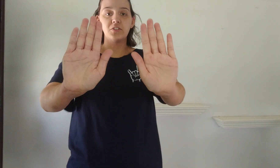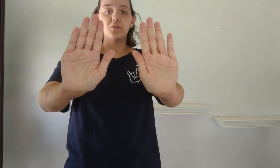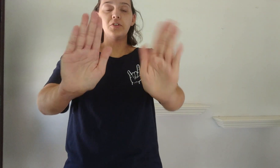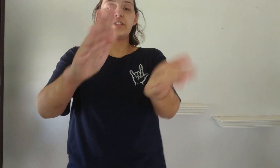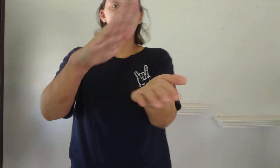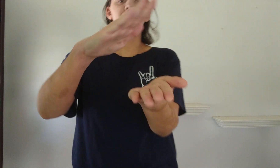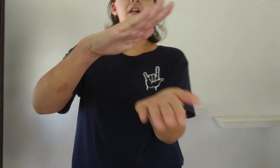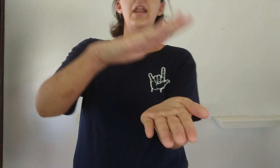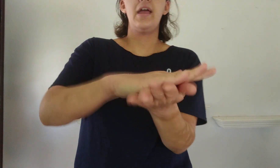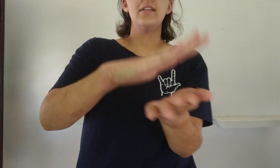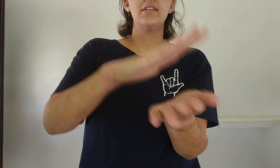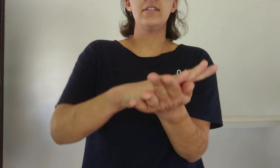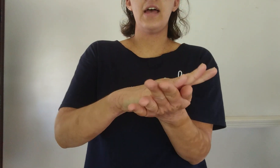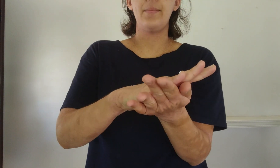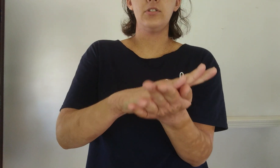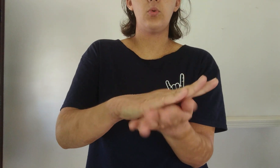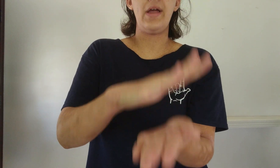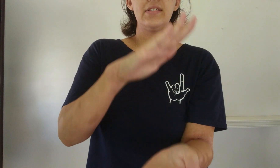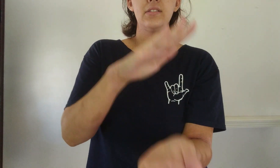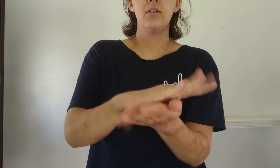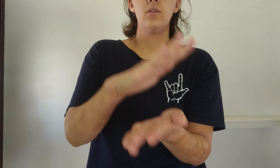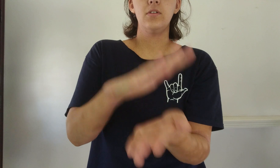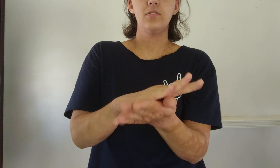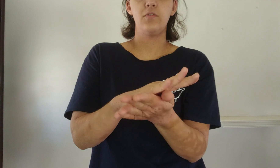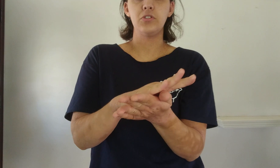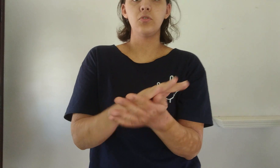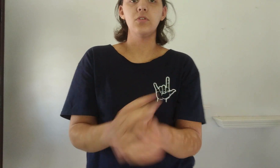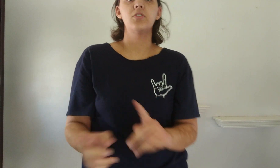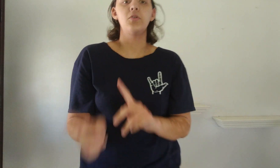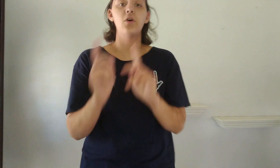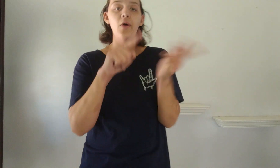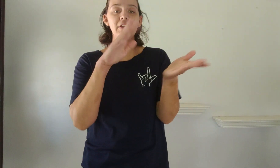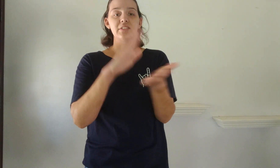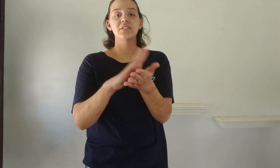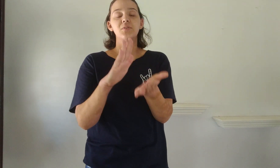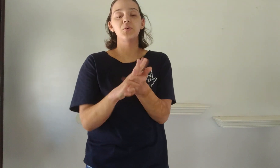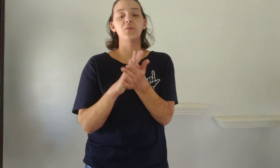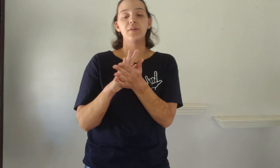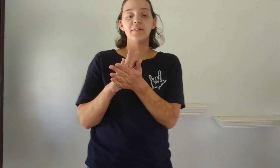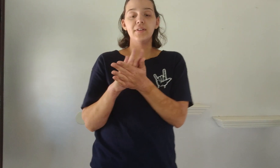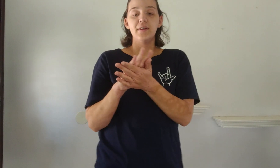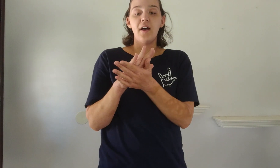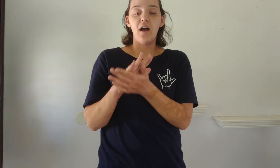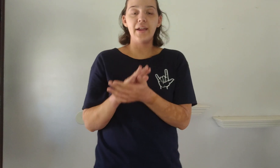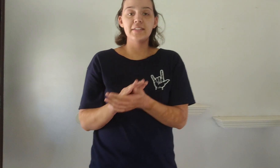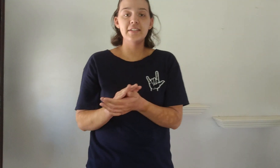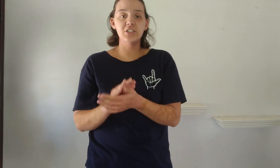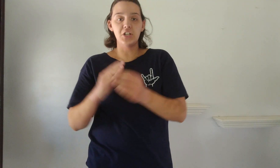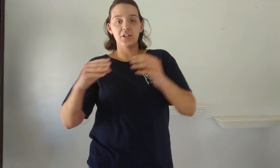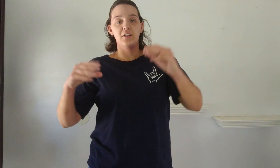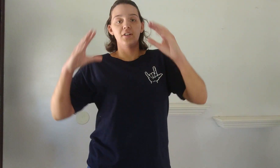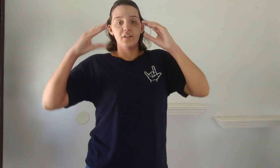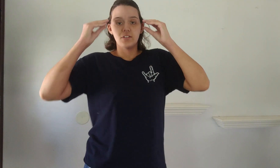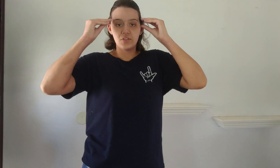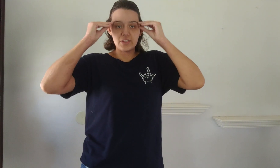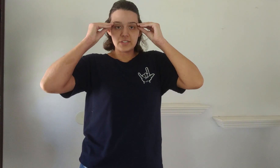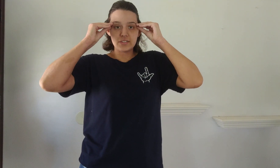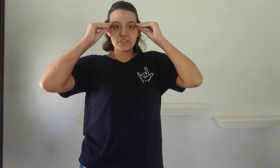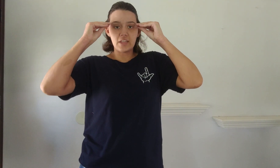school, you take two flat hands and tap it twice for school. So going to school. All right, teacher. So this is the sign